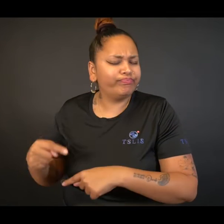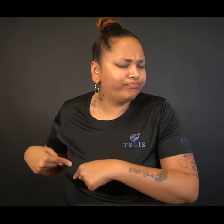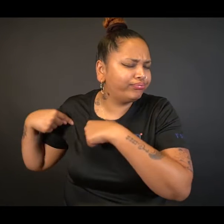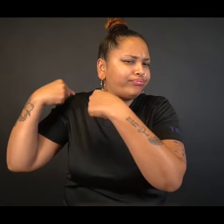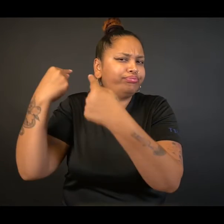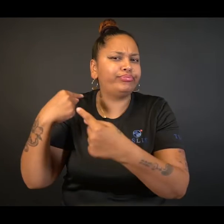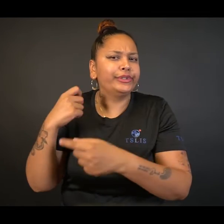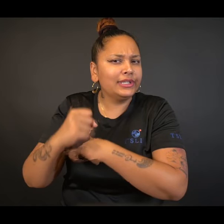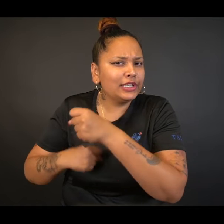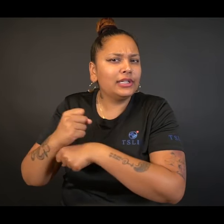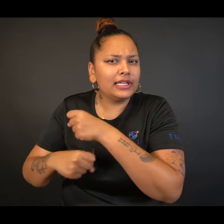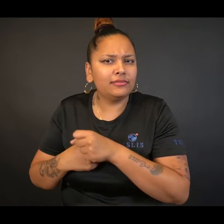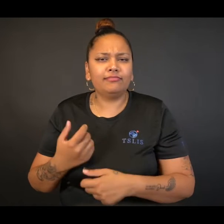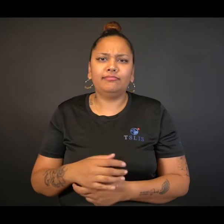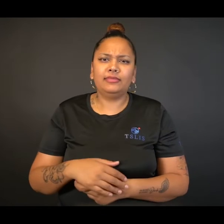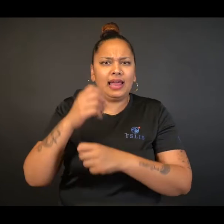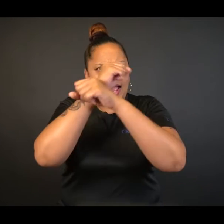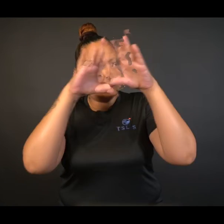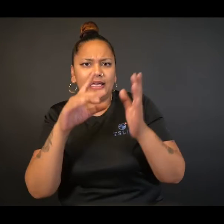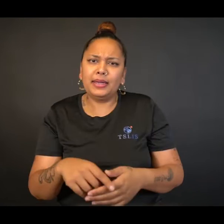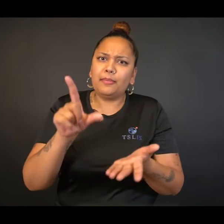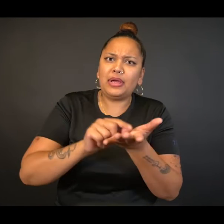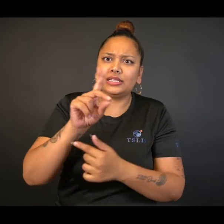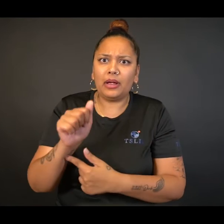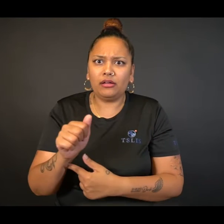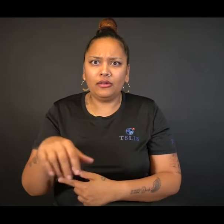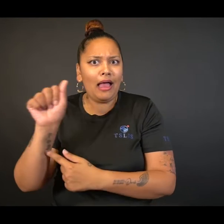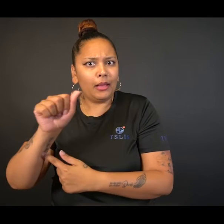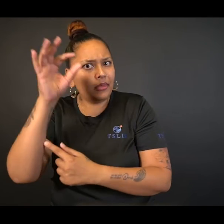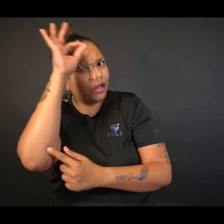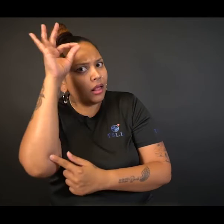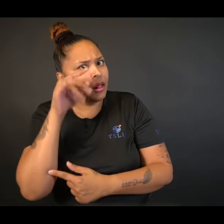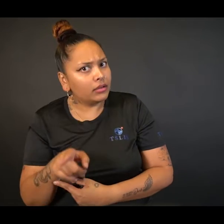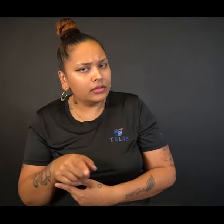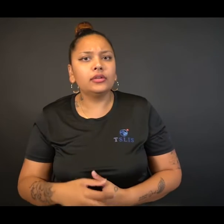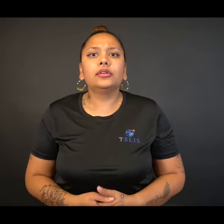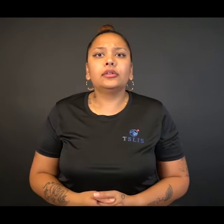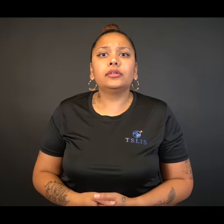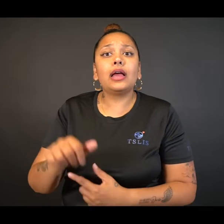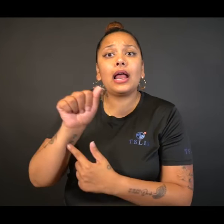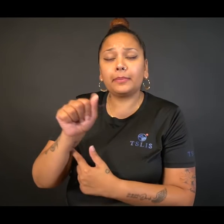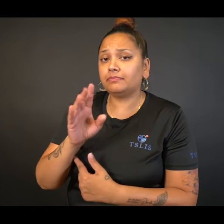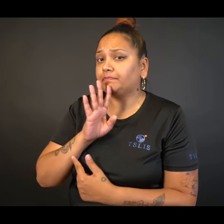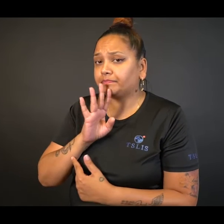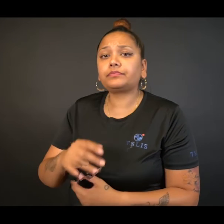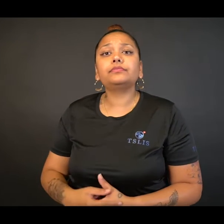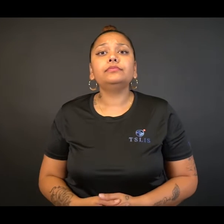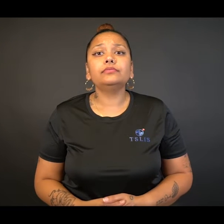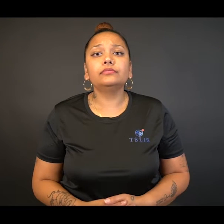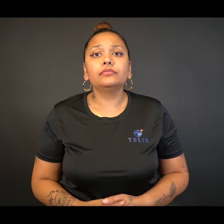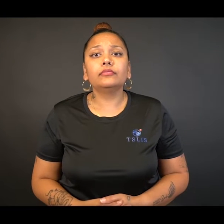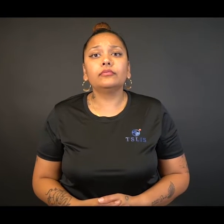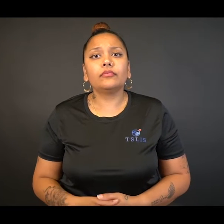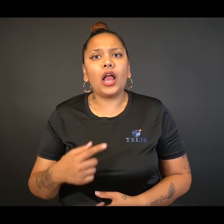And it wasn't until I actually went to a focus